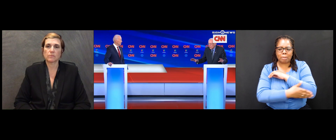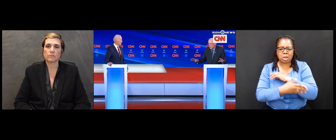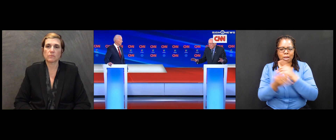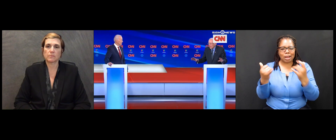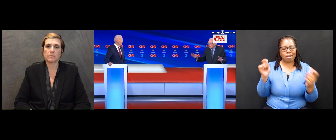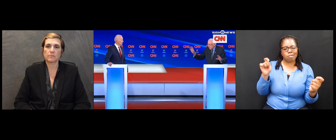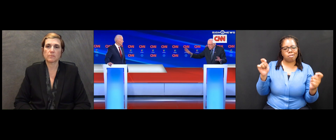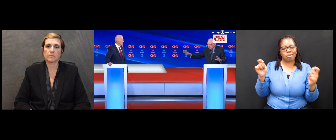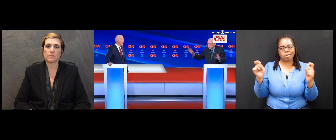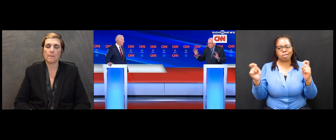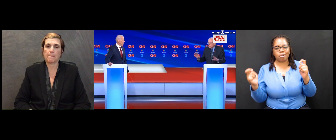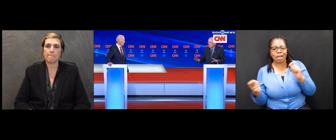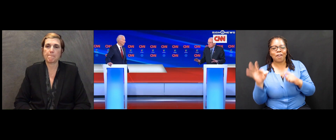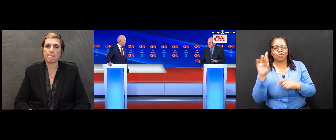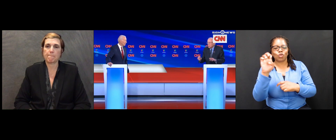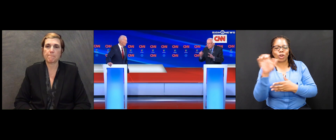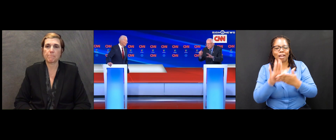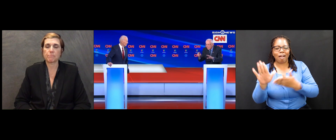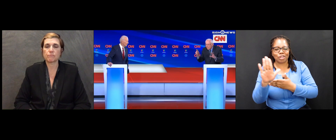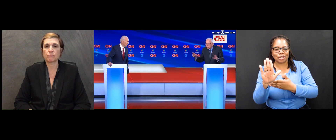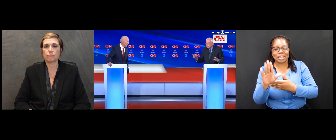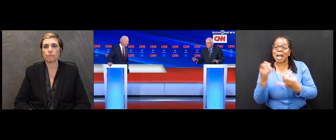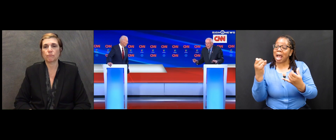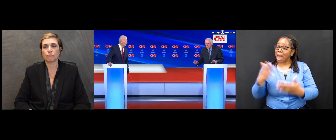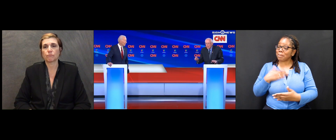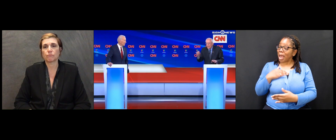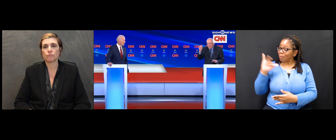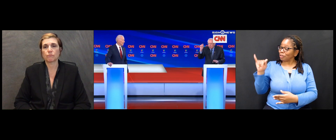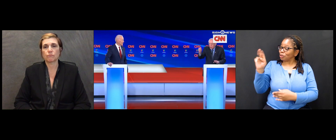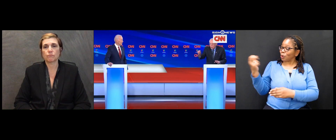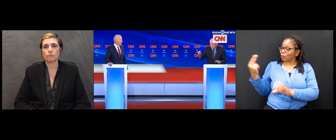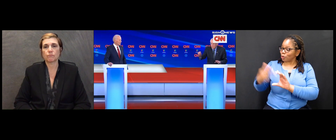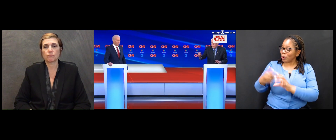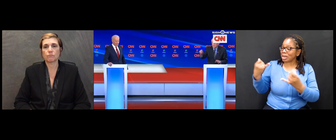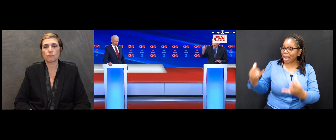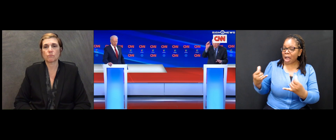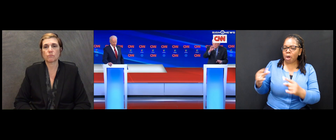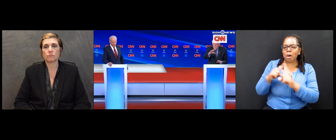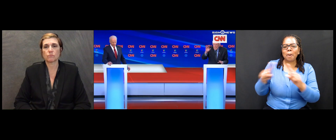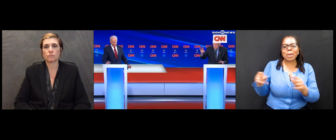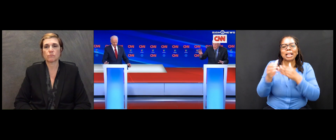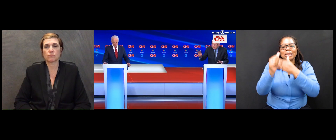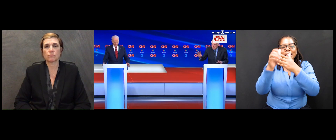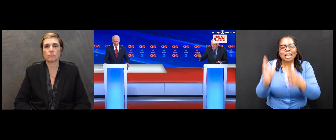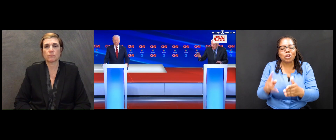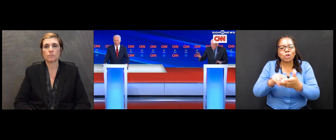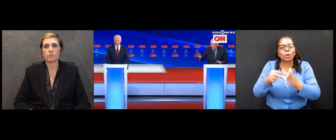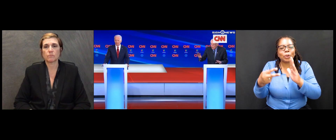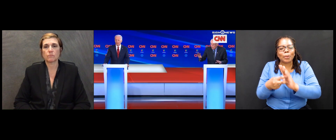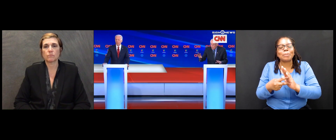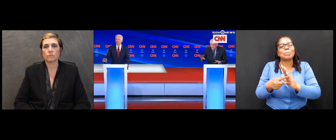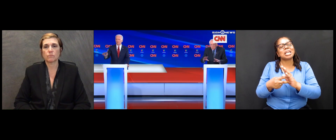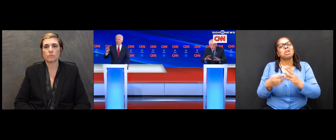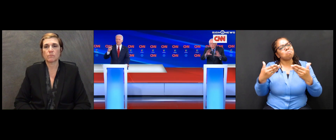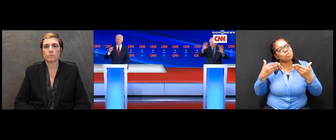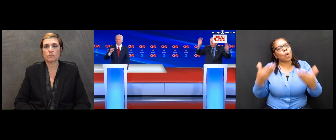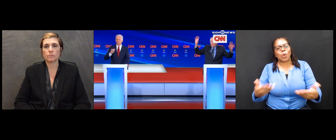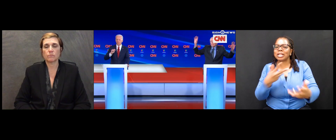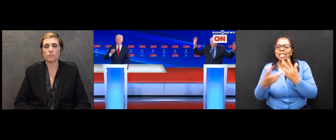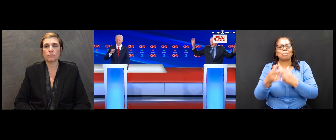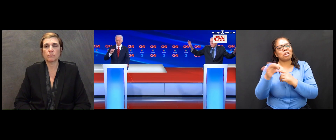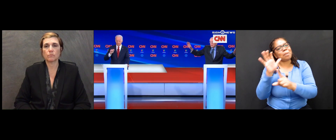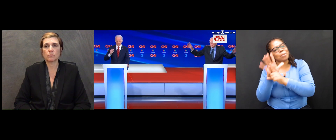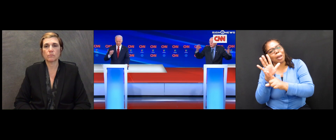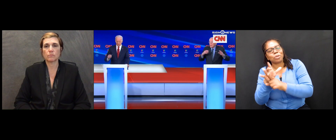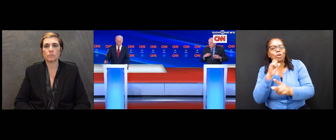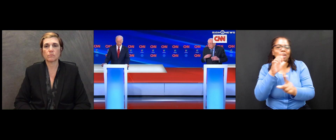direction. And I'm glad that Joe is on board. But what leadership is about is going forward when it's not popular,